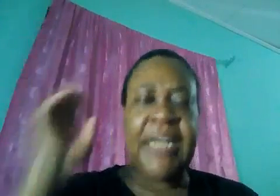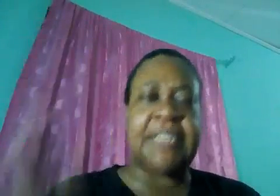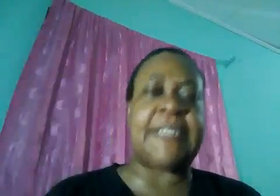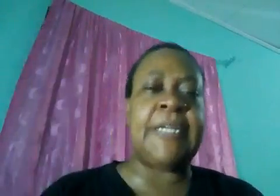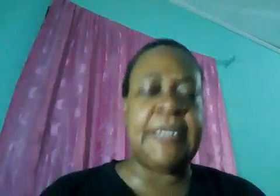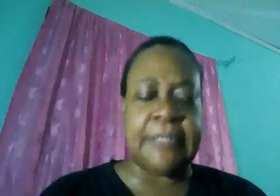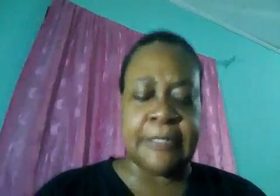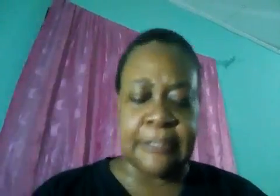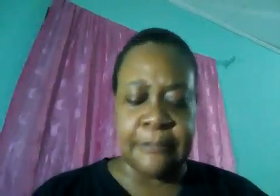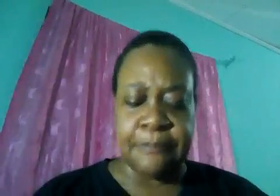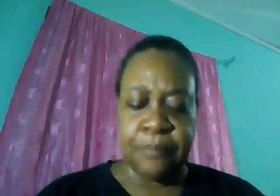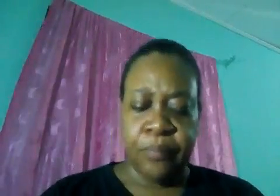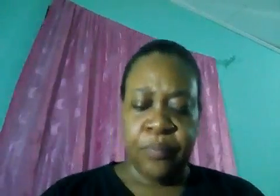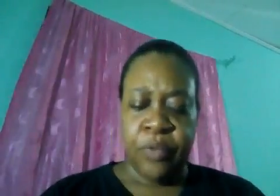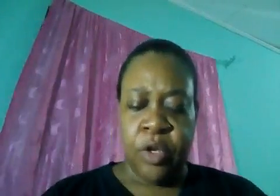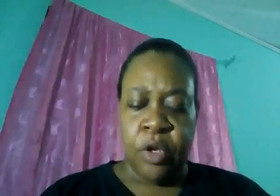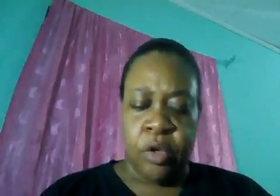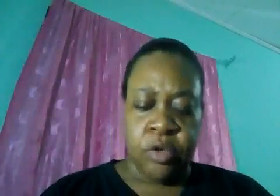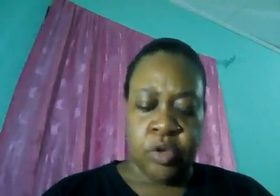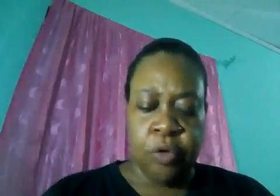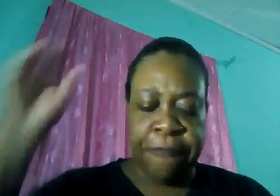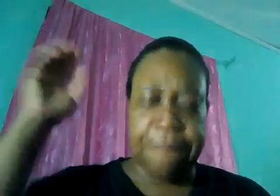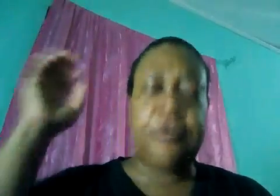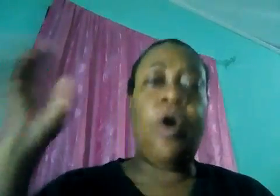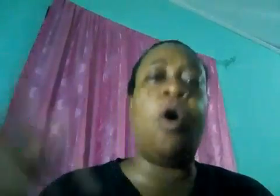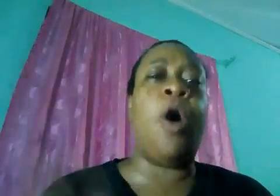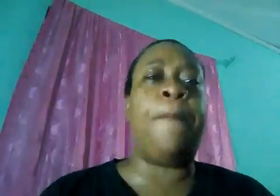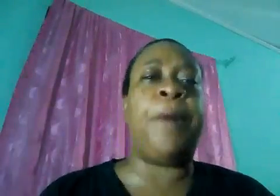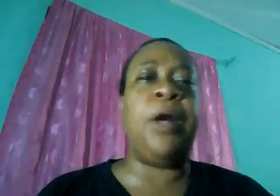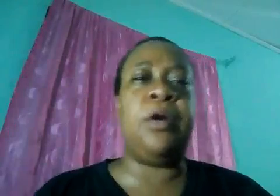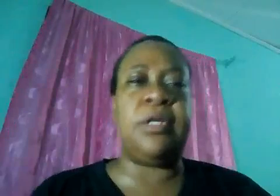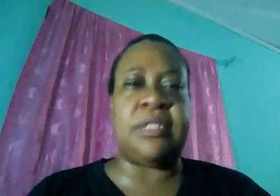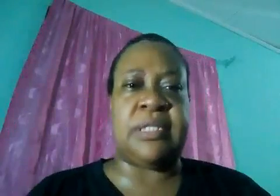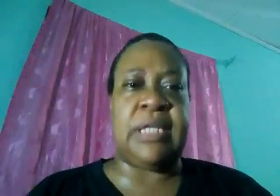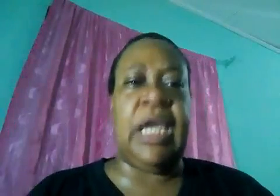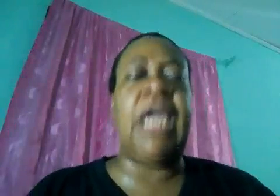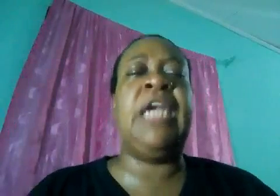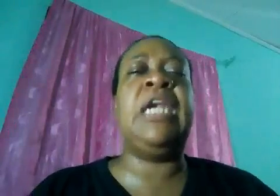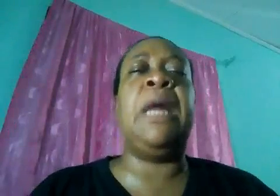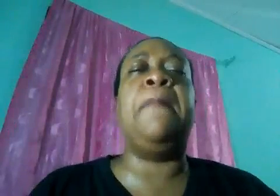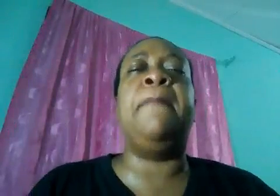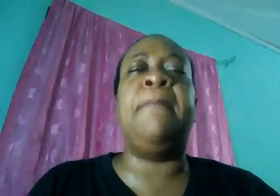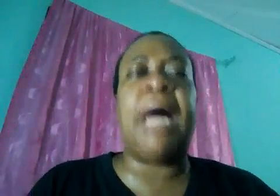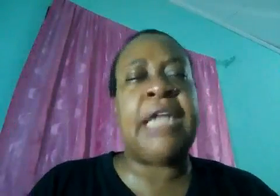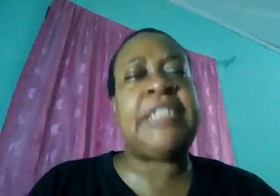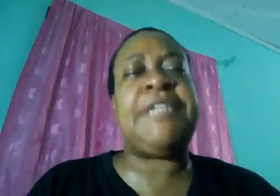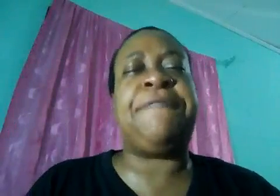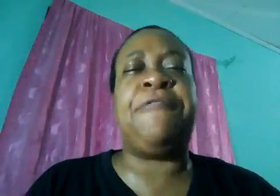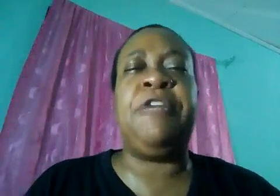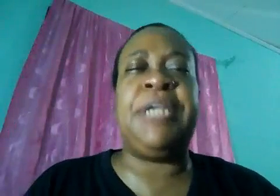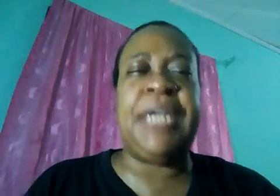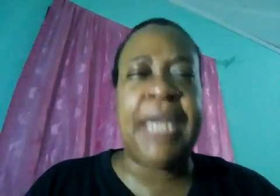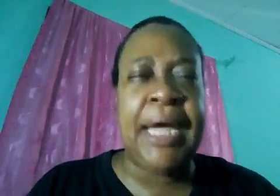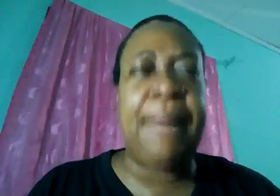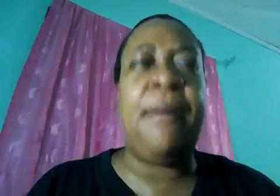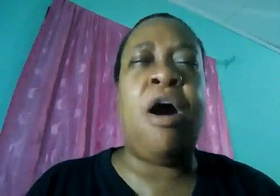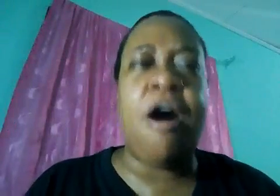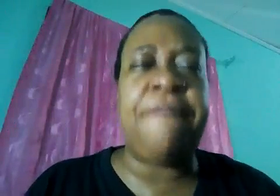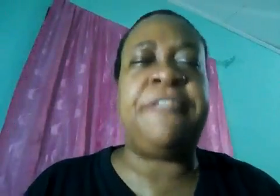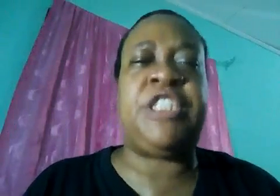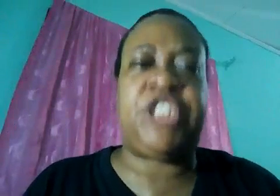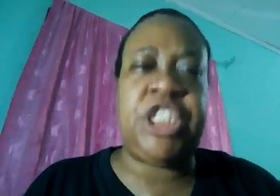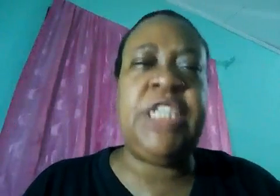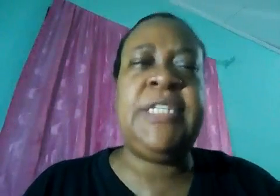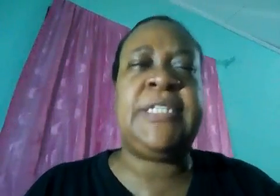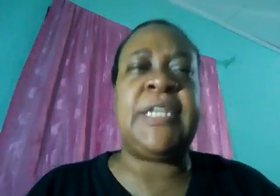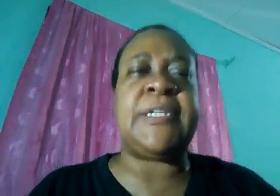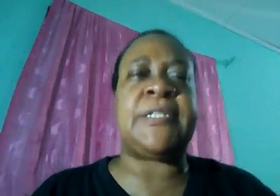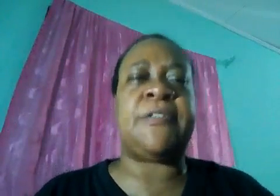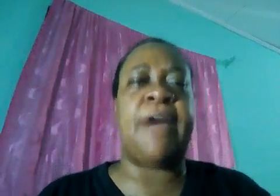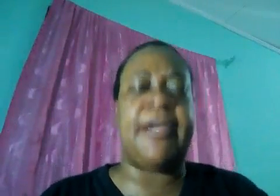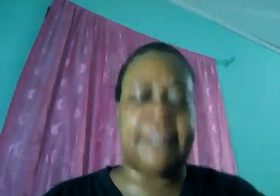blessings to flow upon us in the mighty full name of Jesus Christ. Come